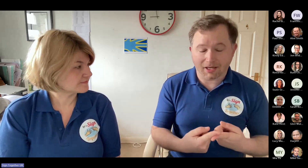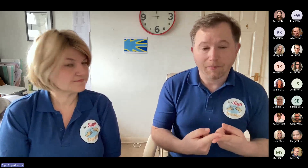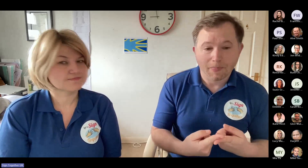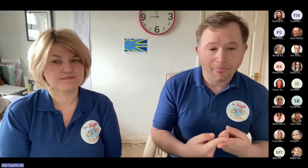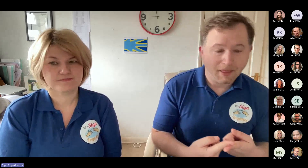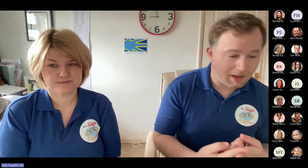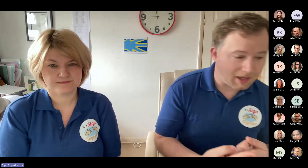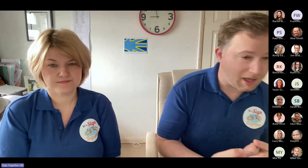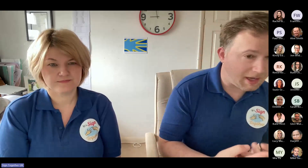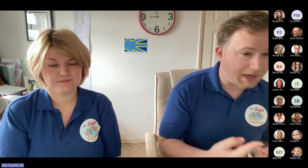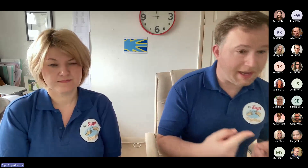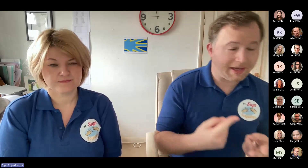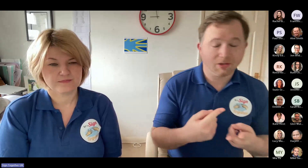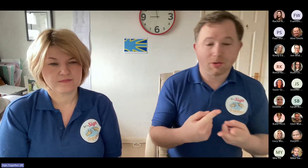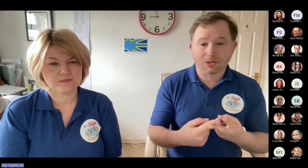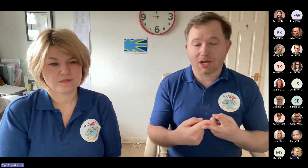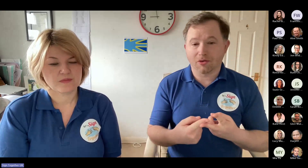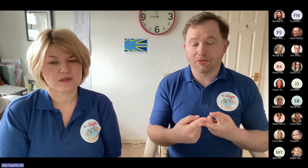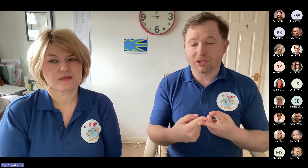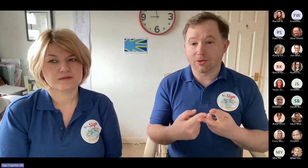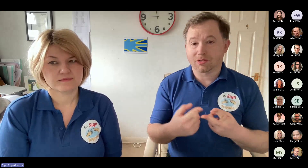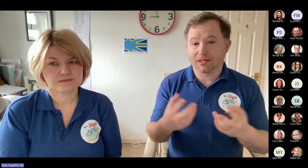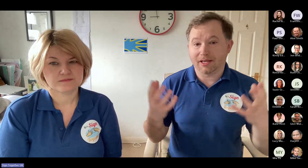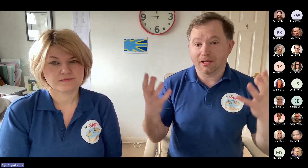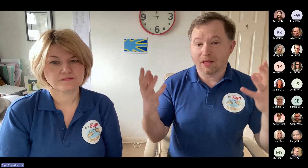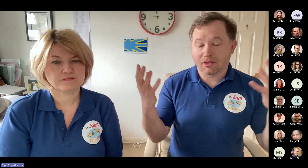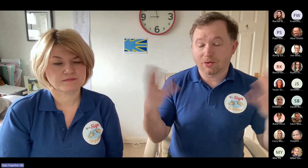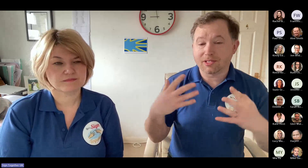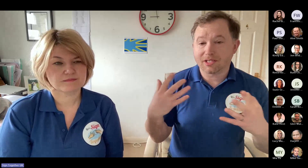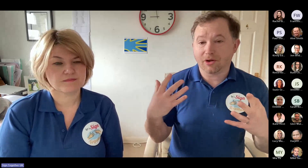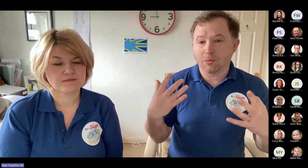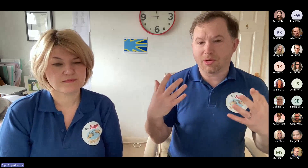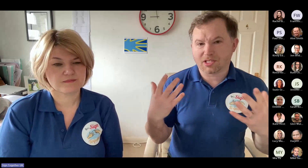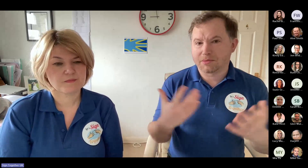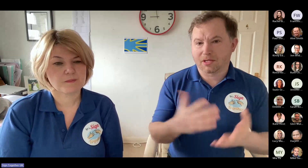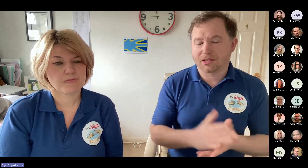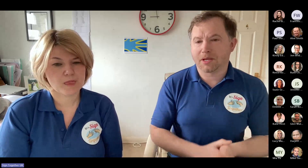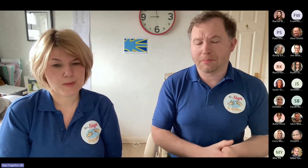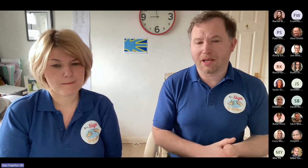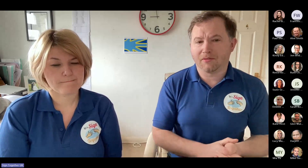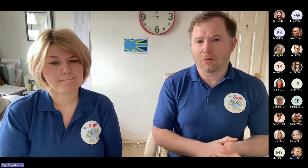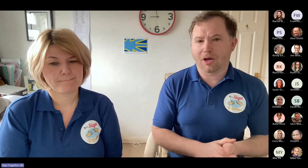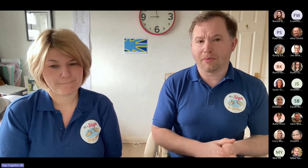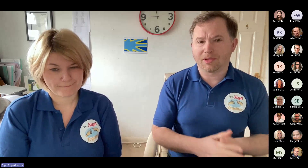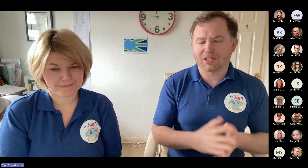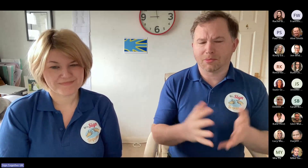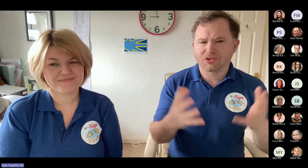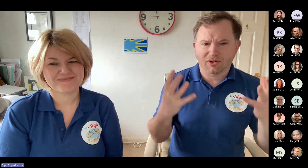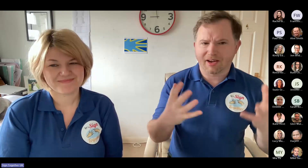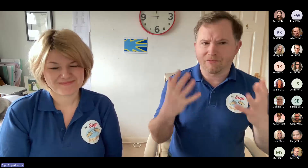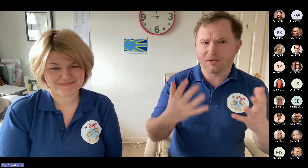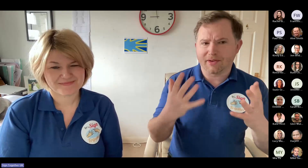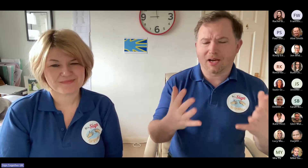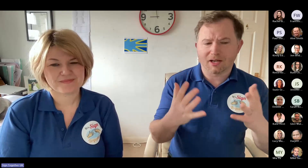easier, it can also reduce the noise in the room, which sometimes can be a bit overwhelming when someone's trying really, really hard